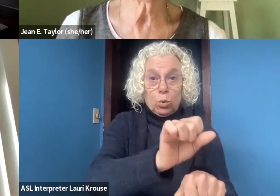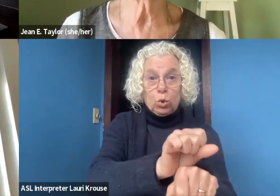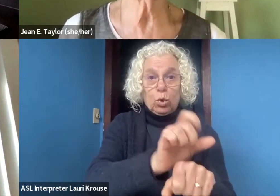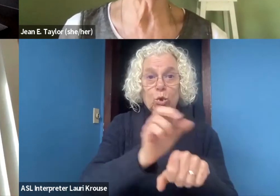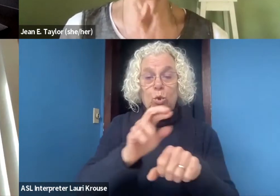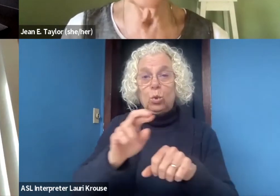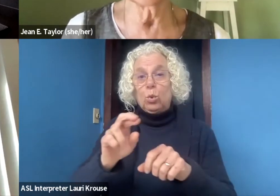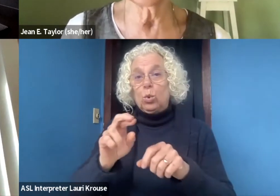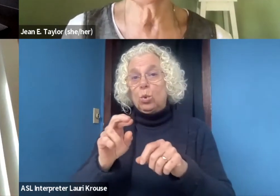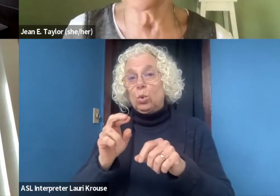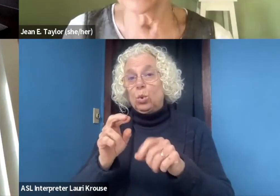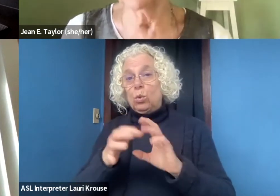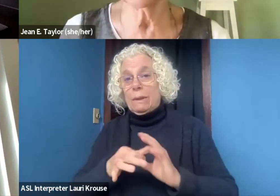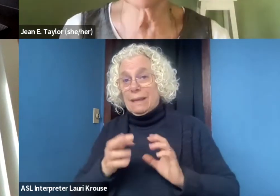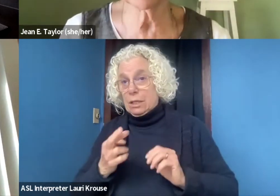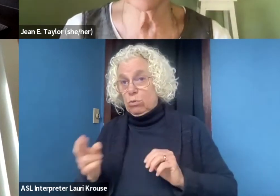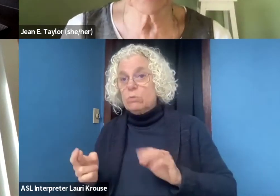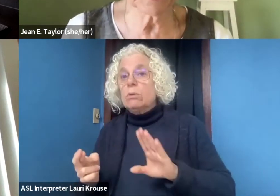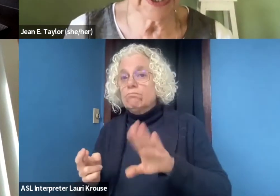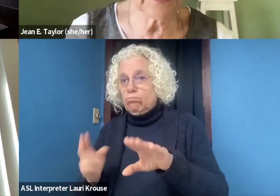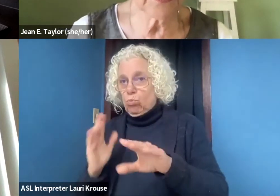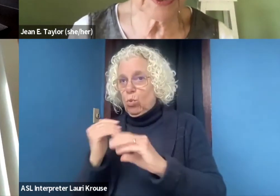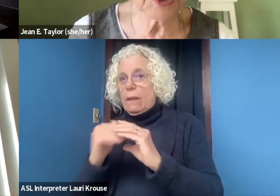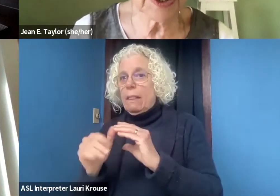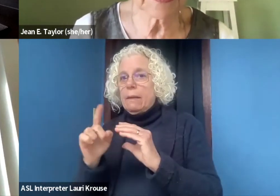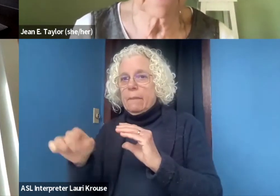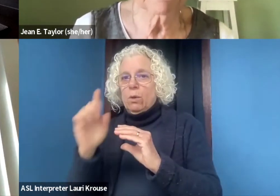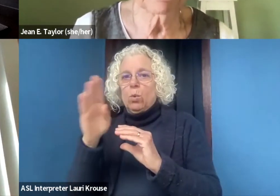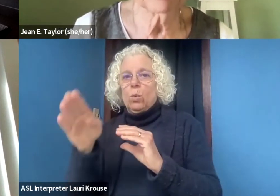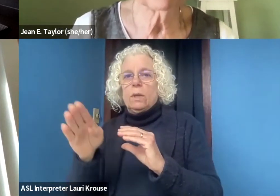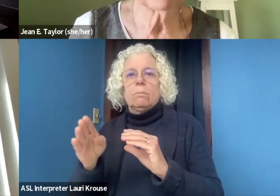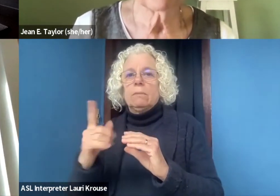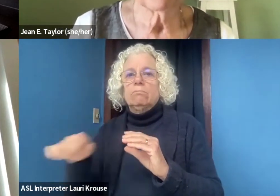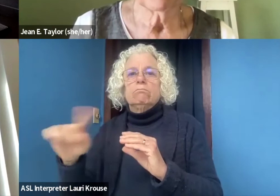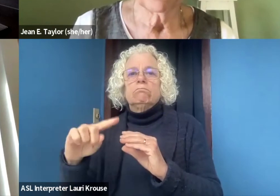the resources, which we did say you will get those resources, but are there questions?